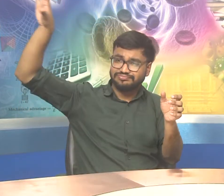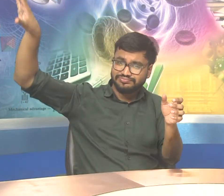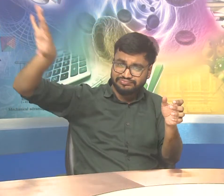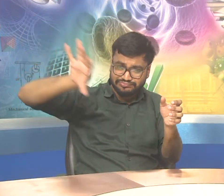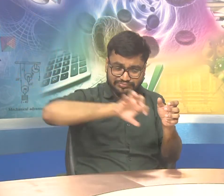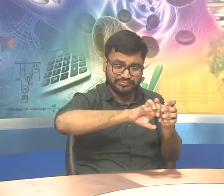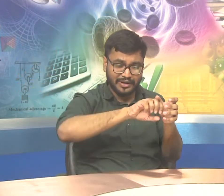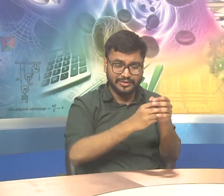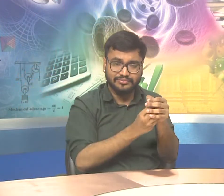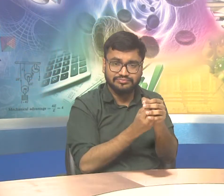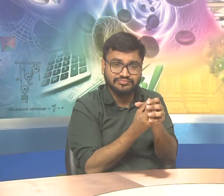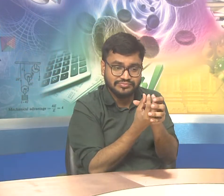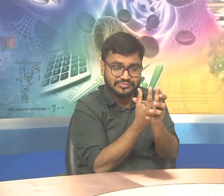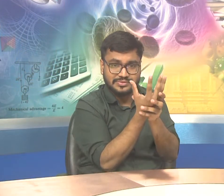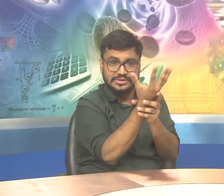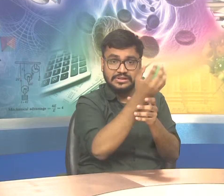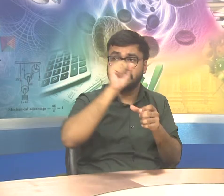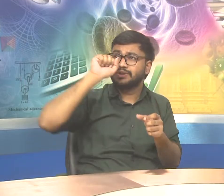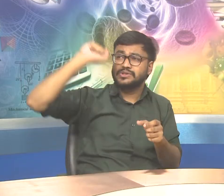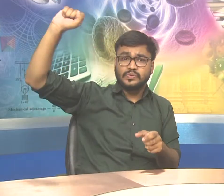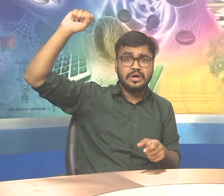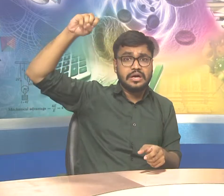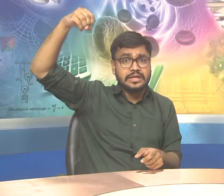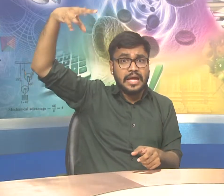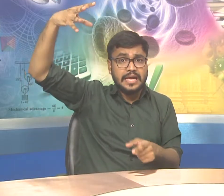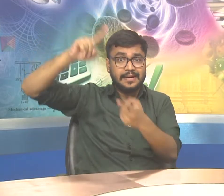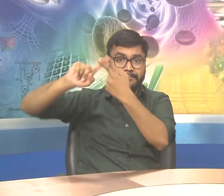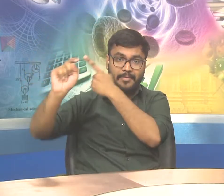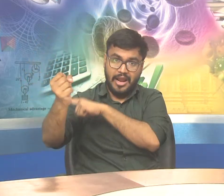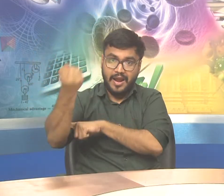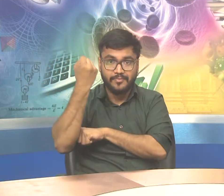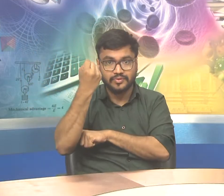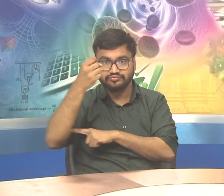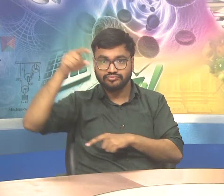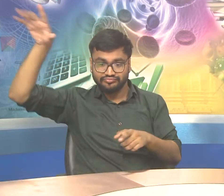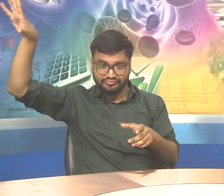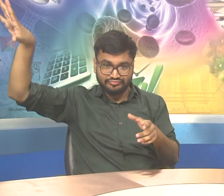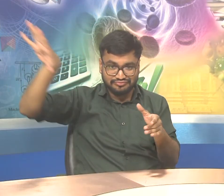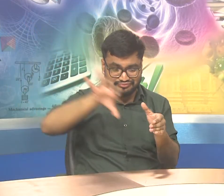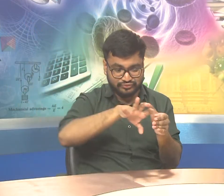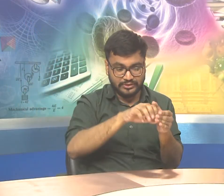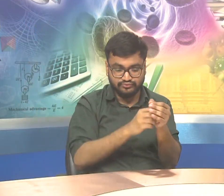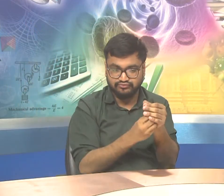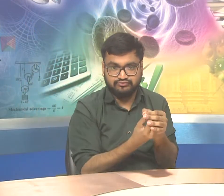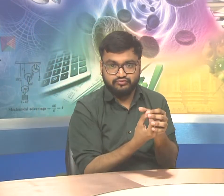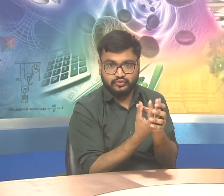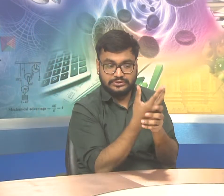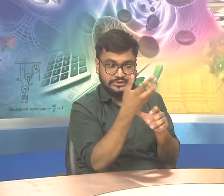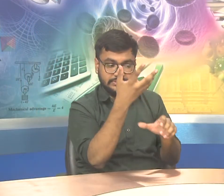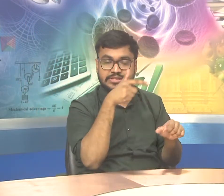like riding bicycle, so it called mechanical